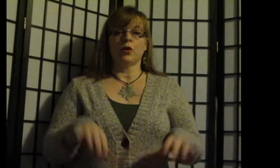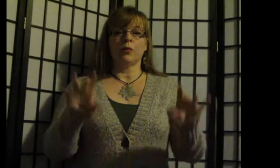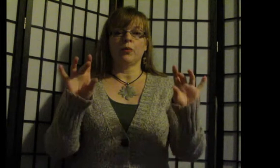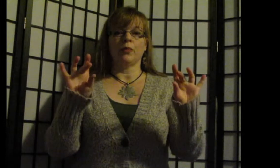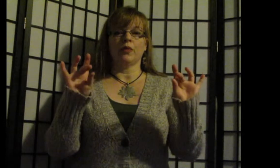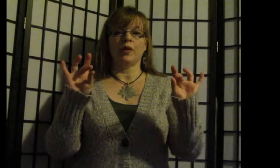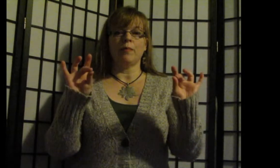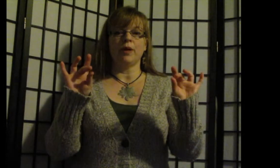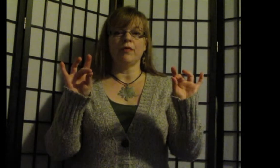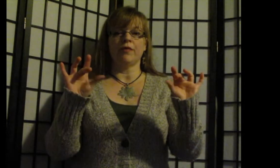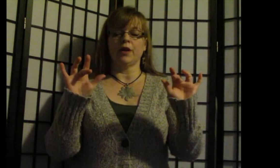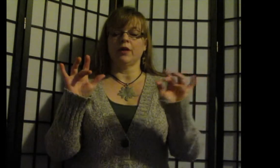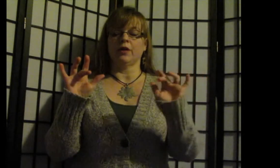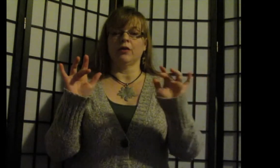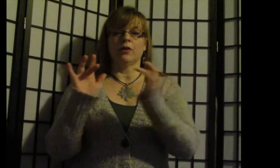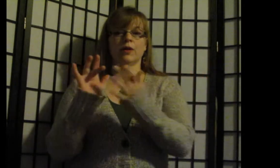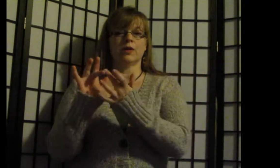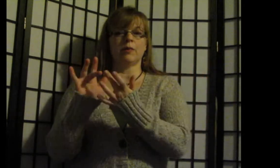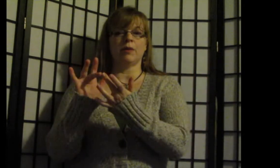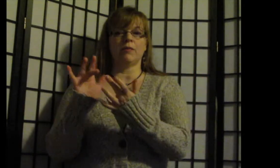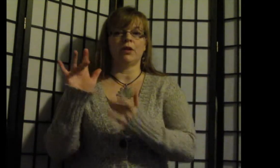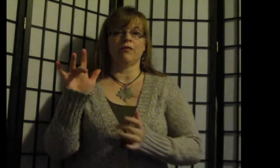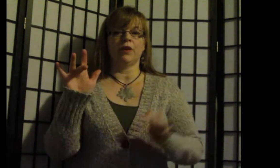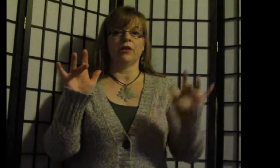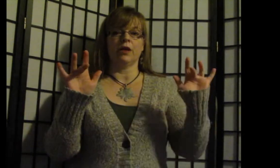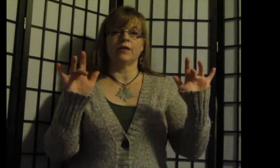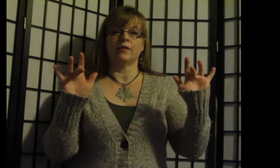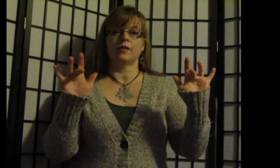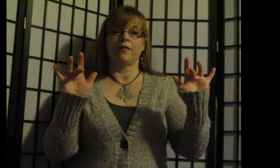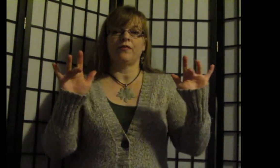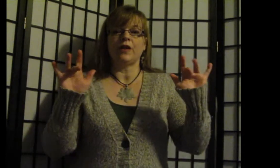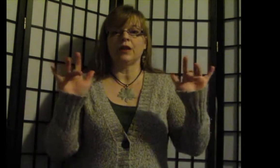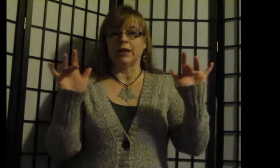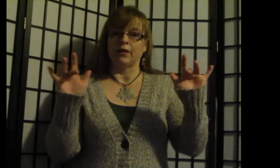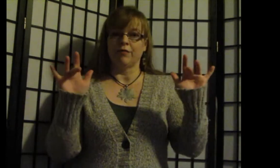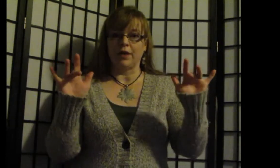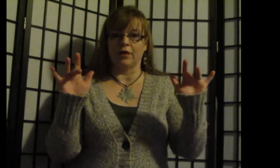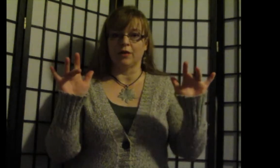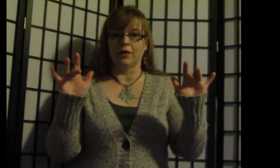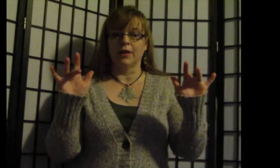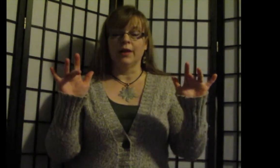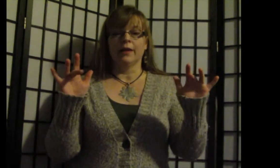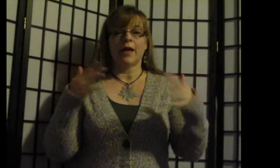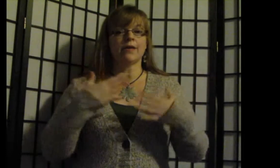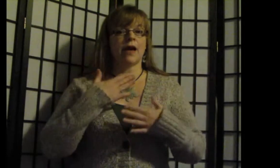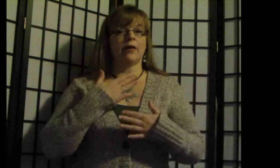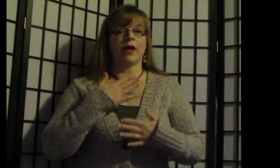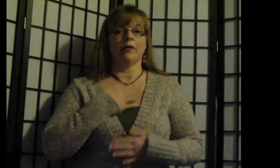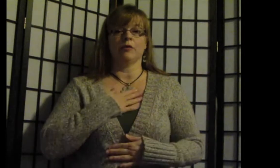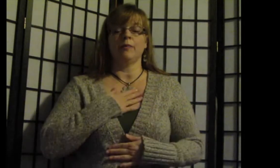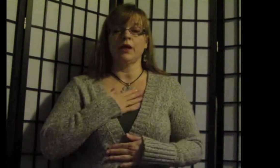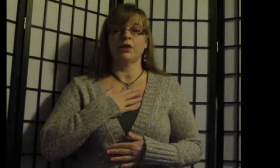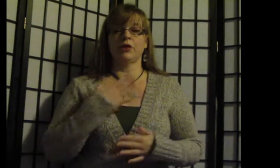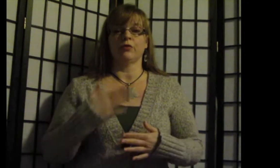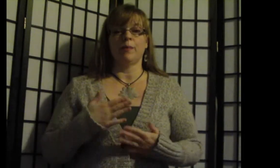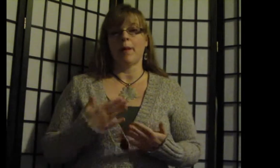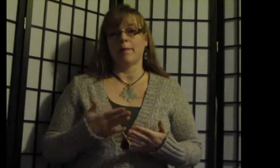So the middle finger, or the tip of the middle finger, is the feeling finger. That's how it helps me to